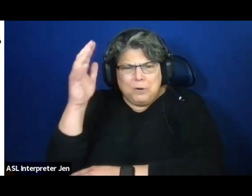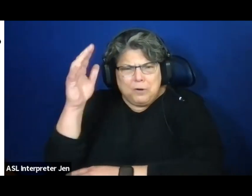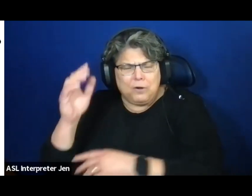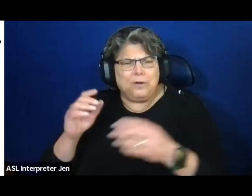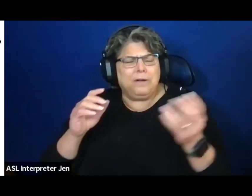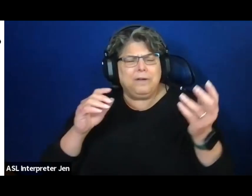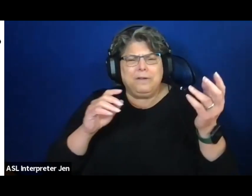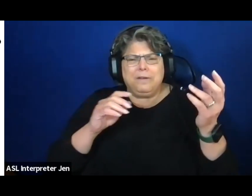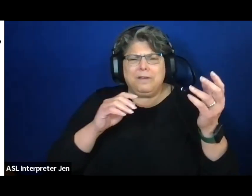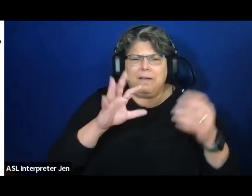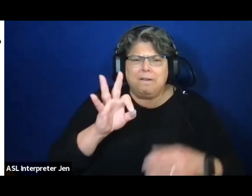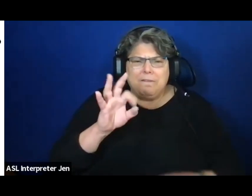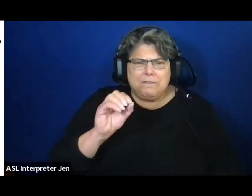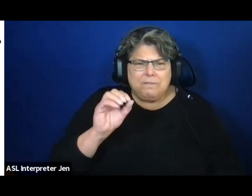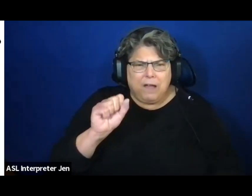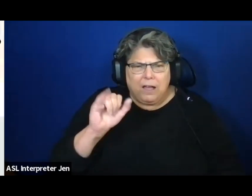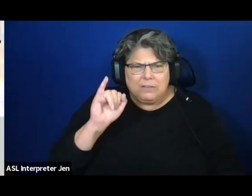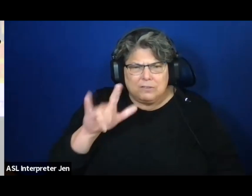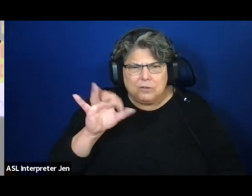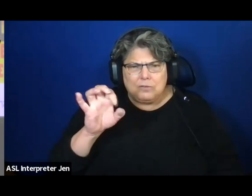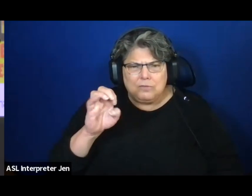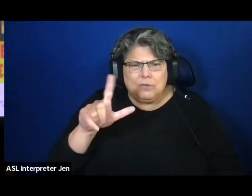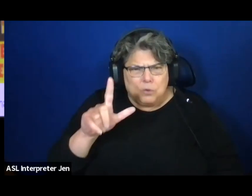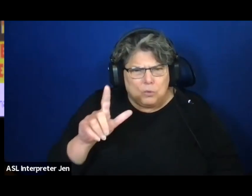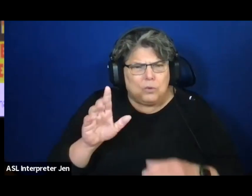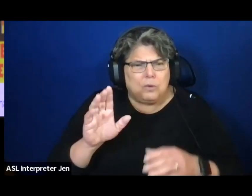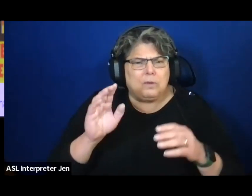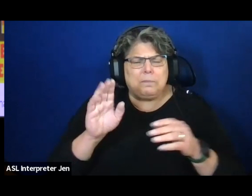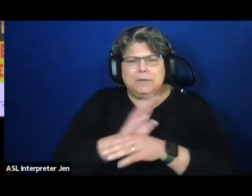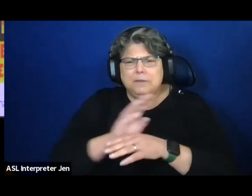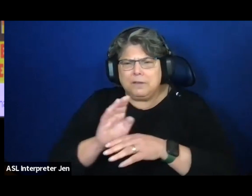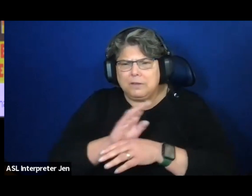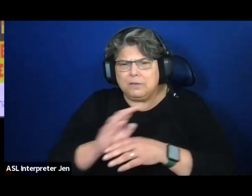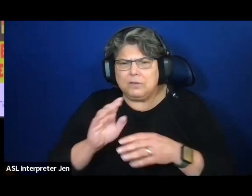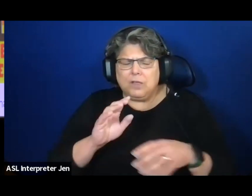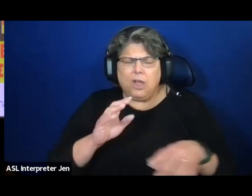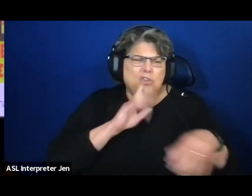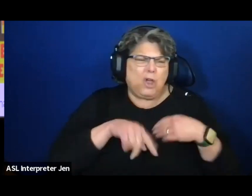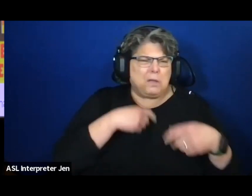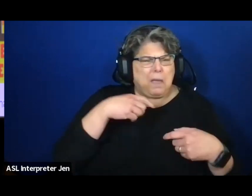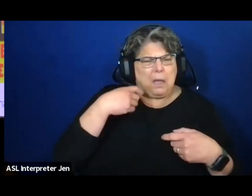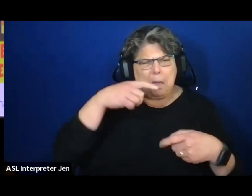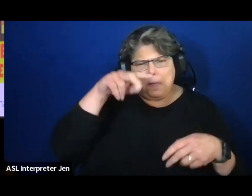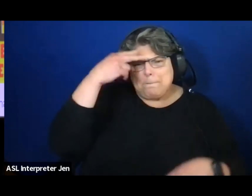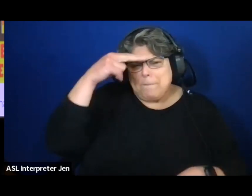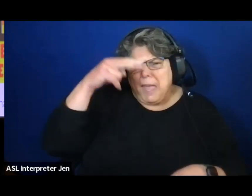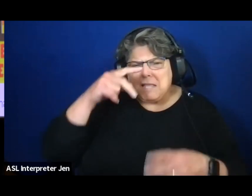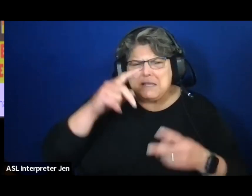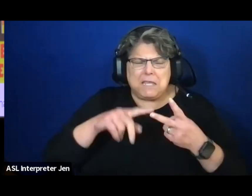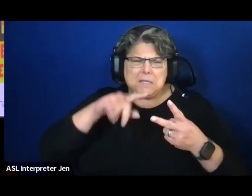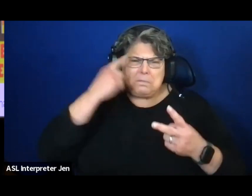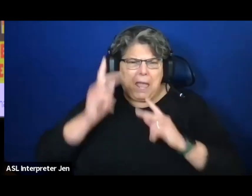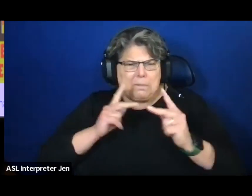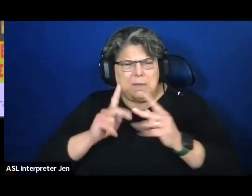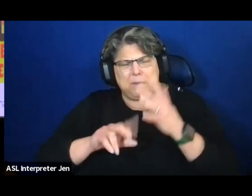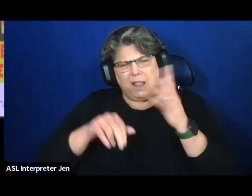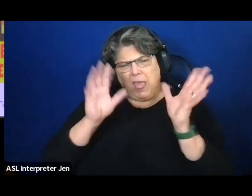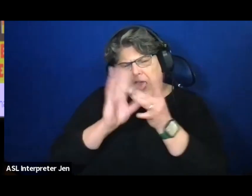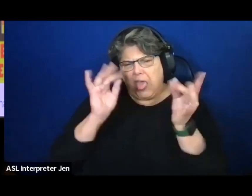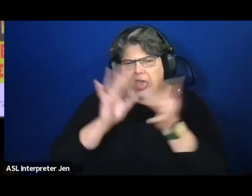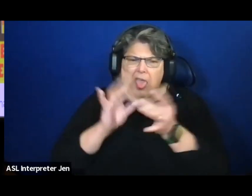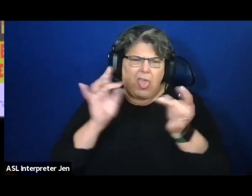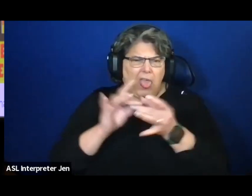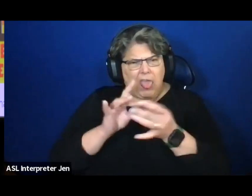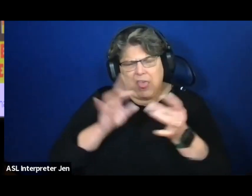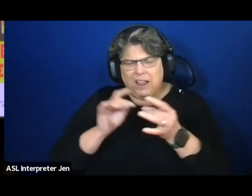right? All this crazy stuff, you know, talking about Mexicans over there, talking about black folks, talking about Native Americans here, all this crazy propaganda based